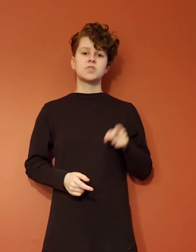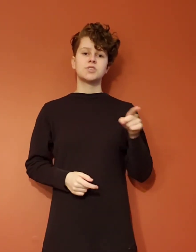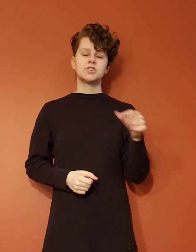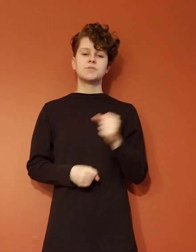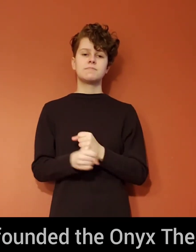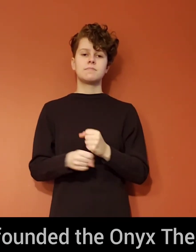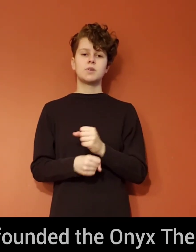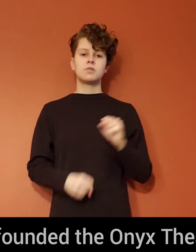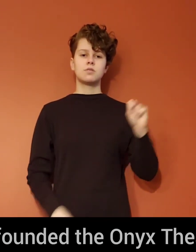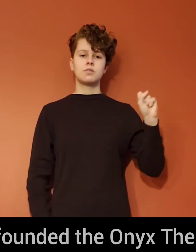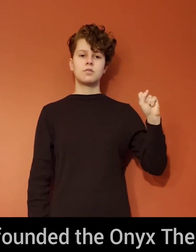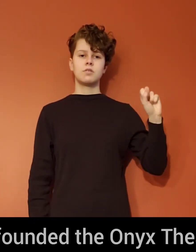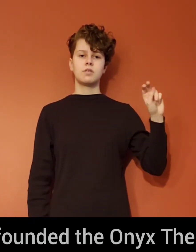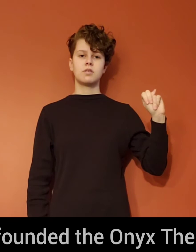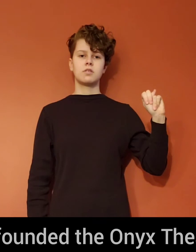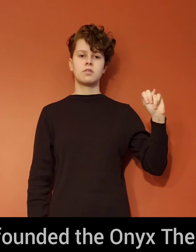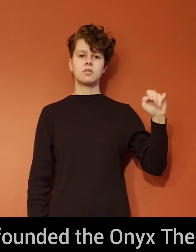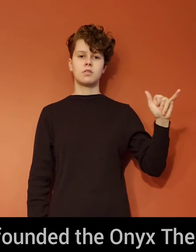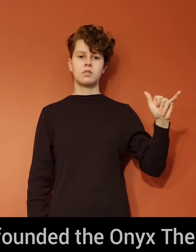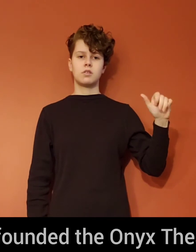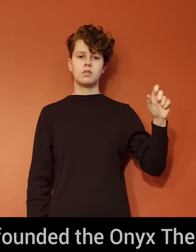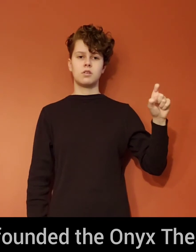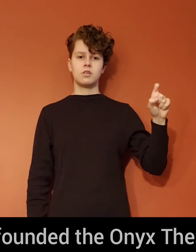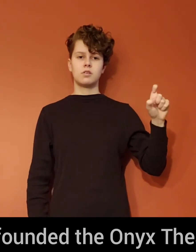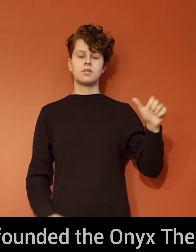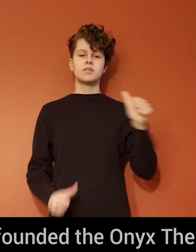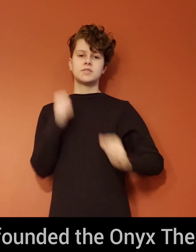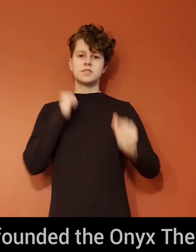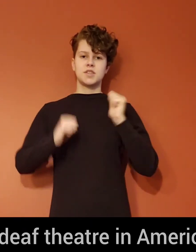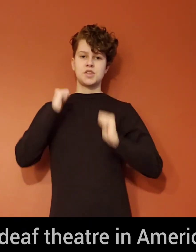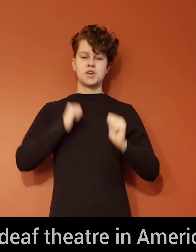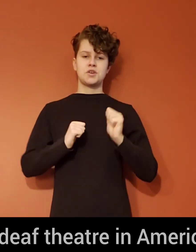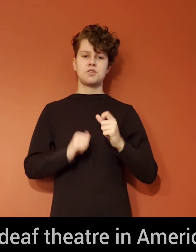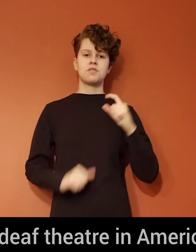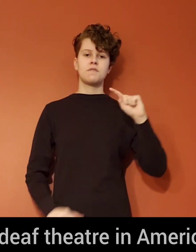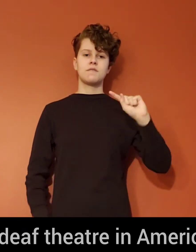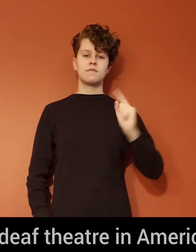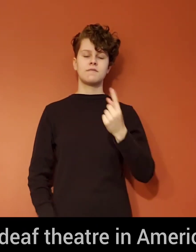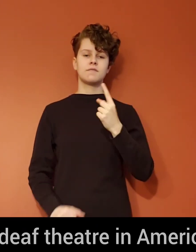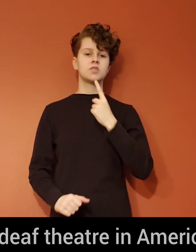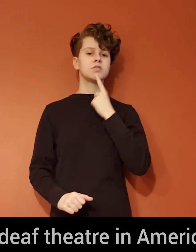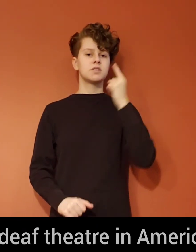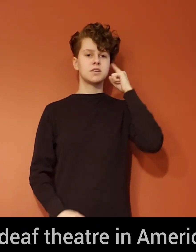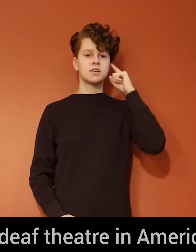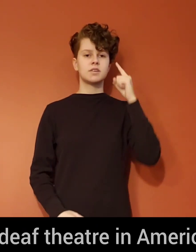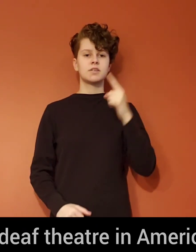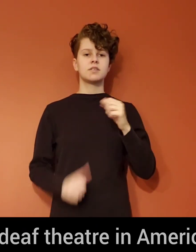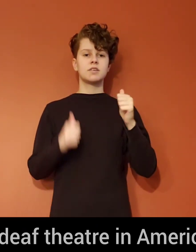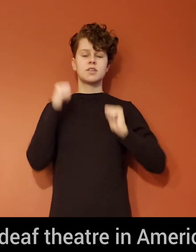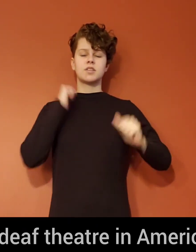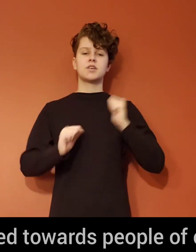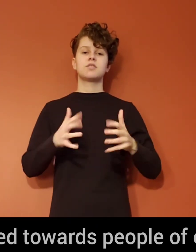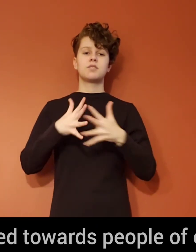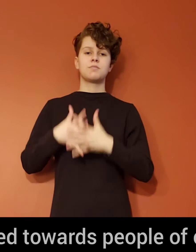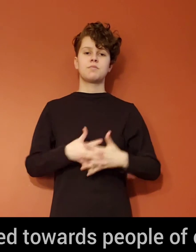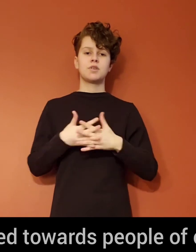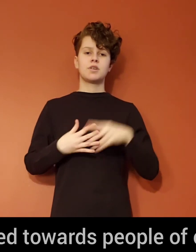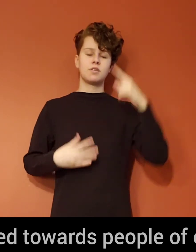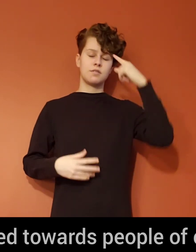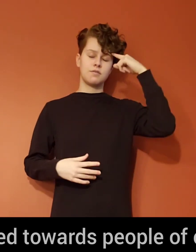She founded the Onyx Theater, the first deaf theater in America to be oriented towards people of